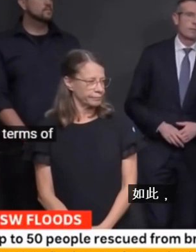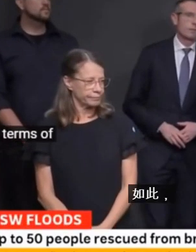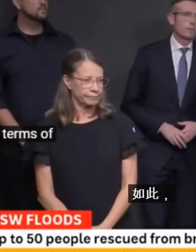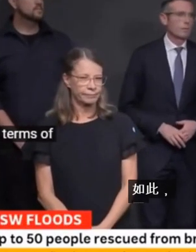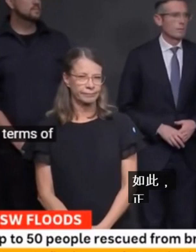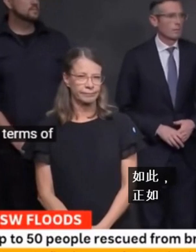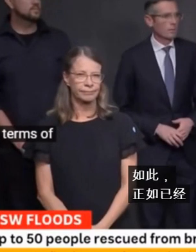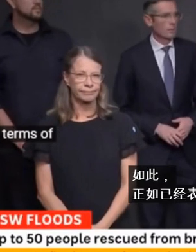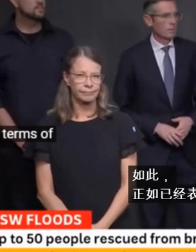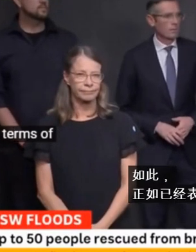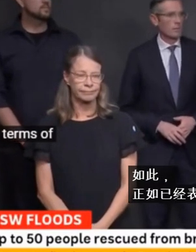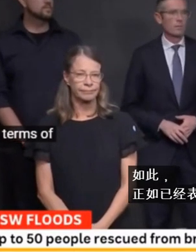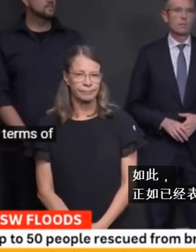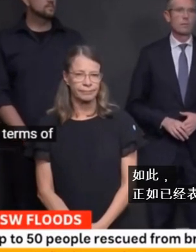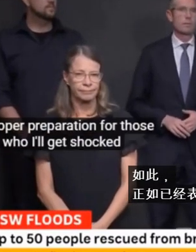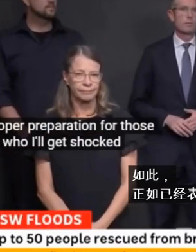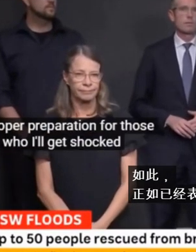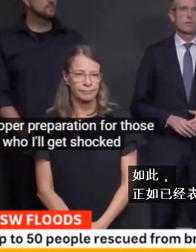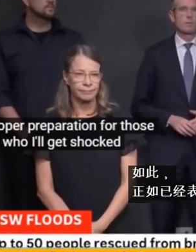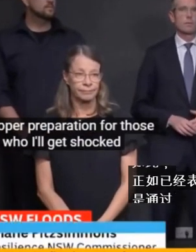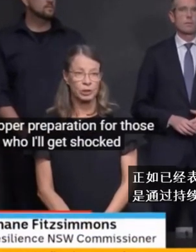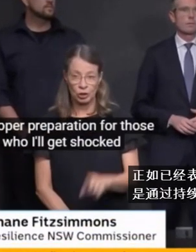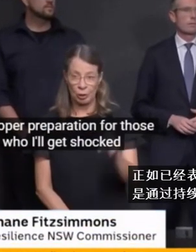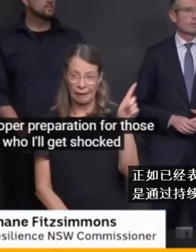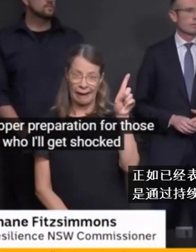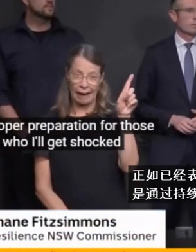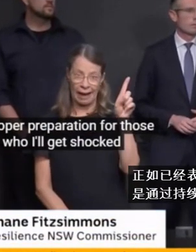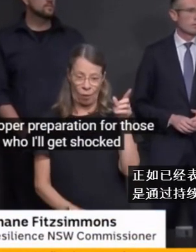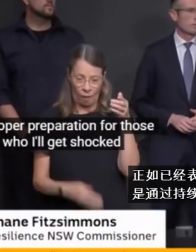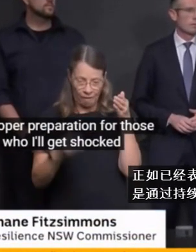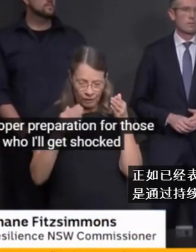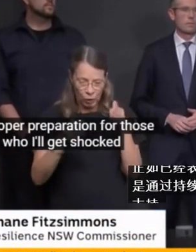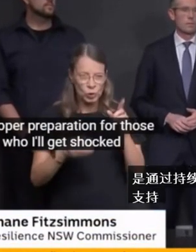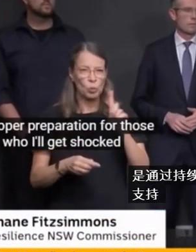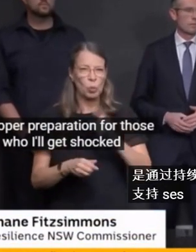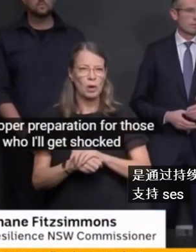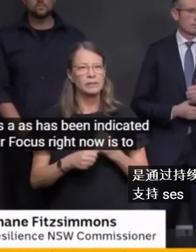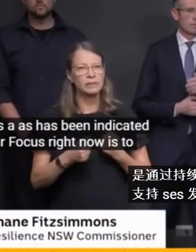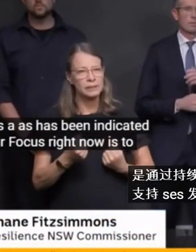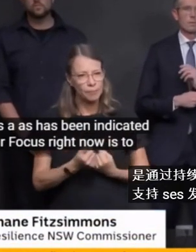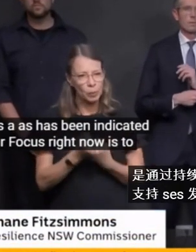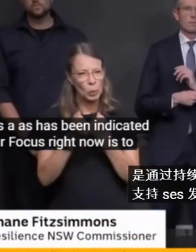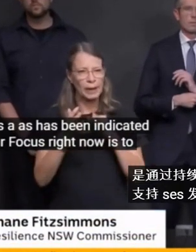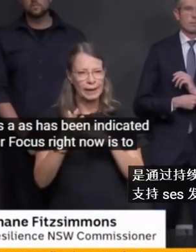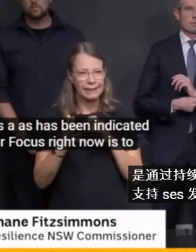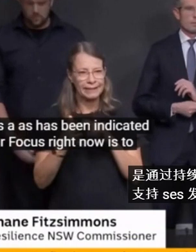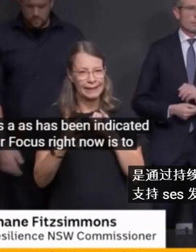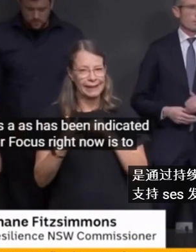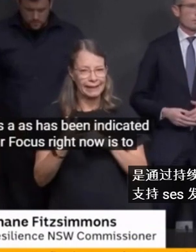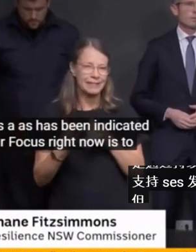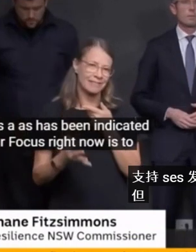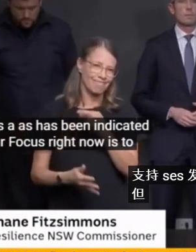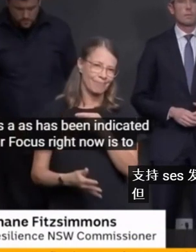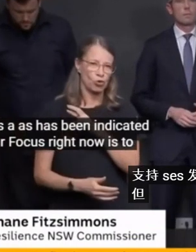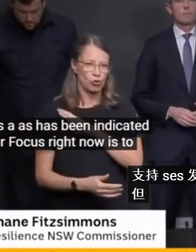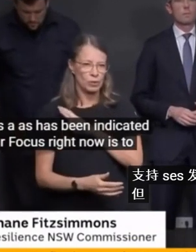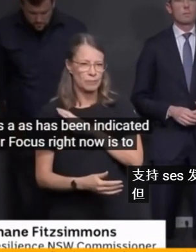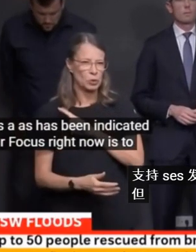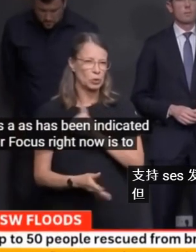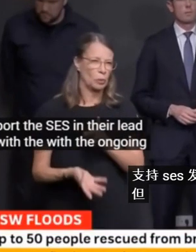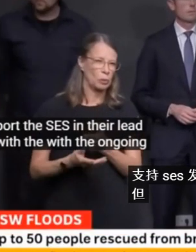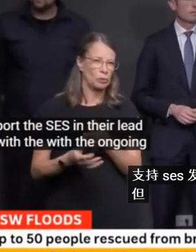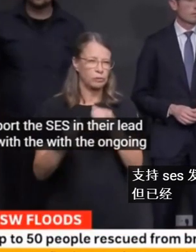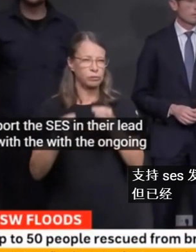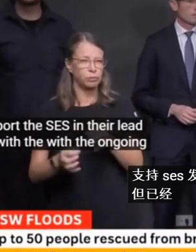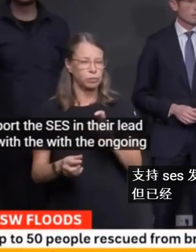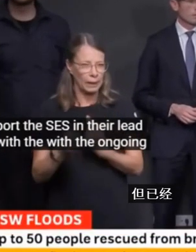So as has been indicated, our focus right now is to support the SES in their lead role with the ongoing response